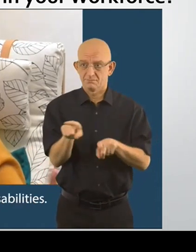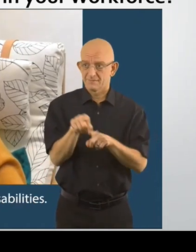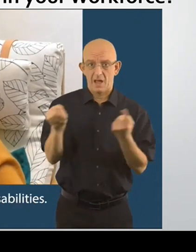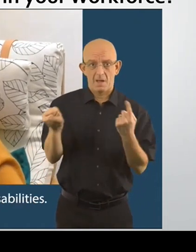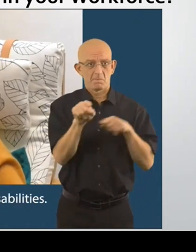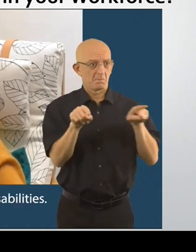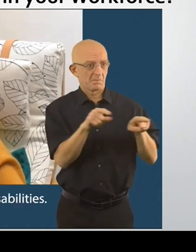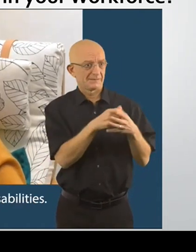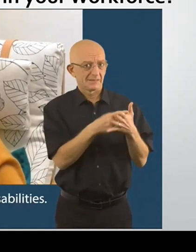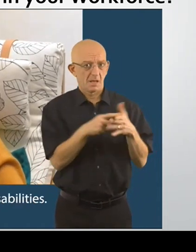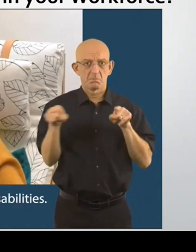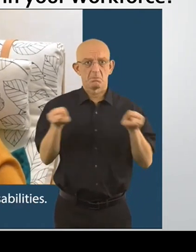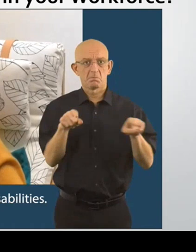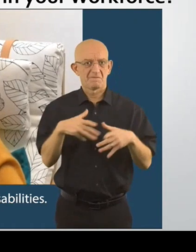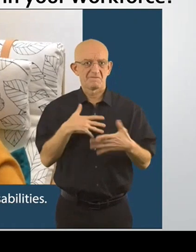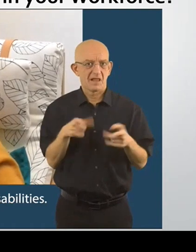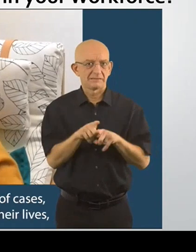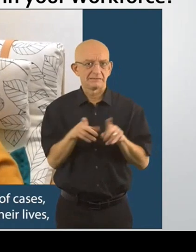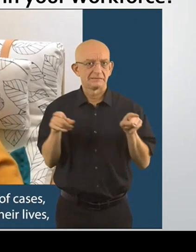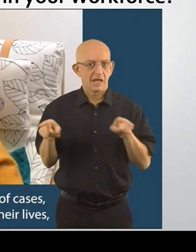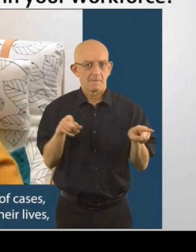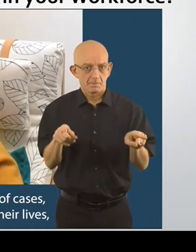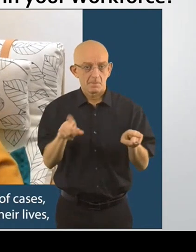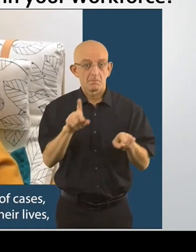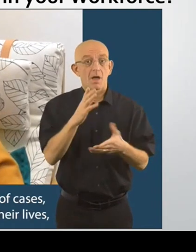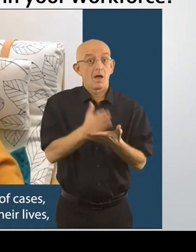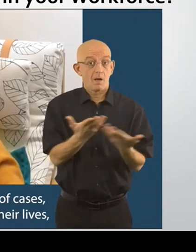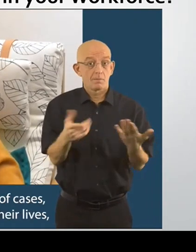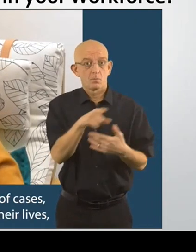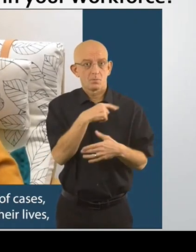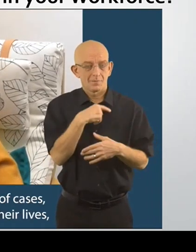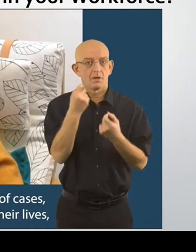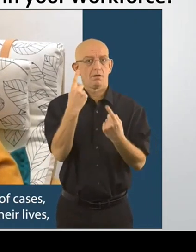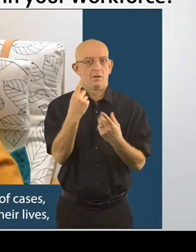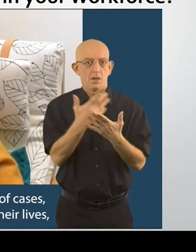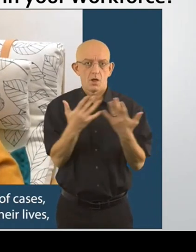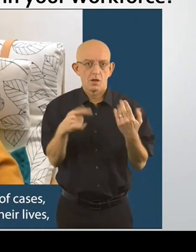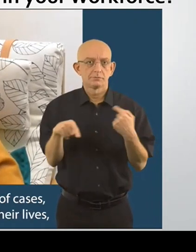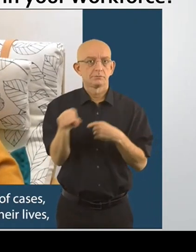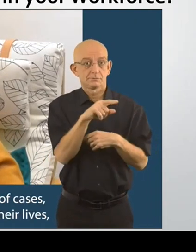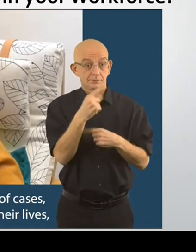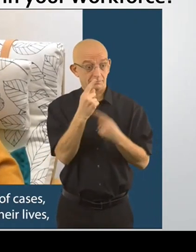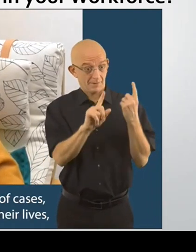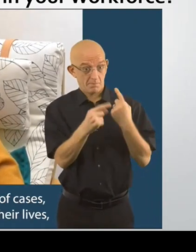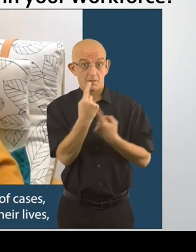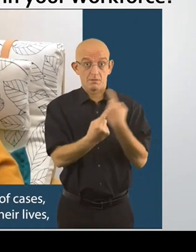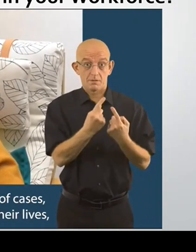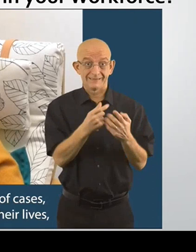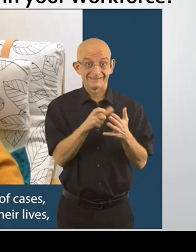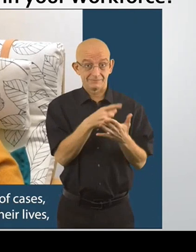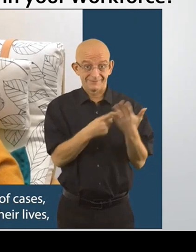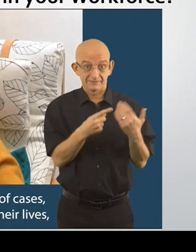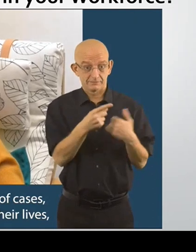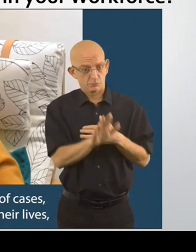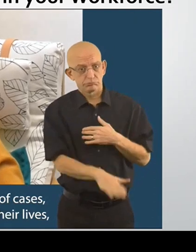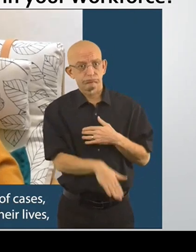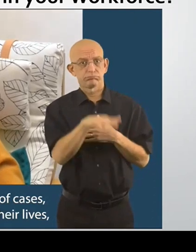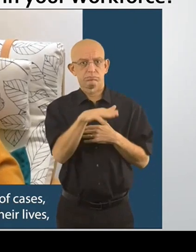than our foster carers who don't have disabilities. In fact, what we found is that in a lot of